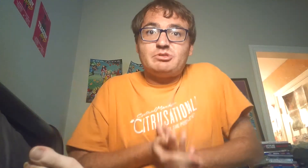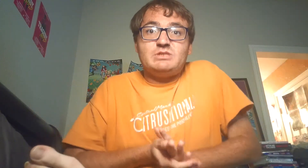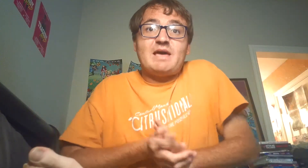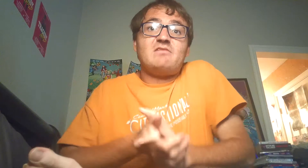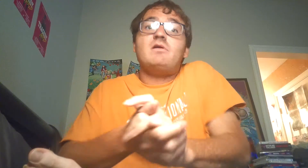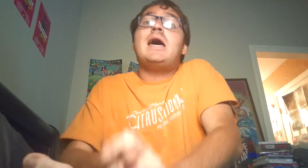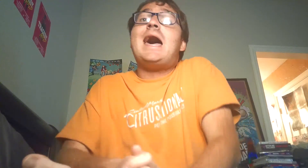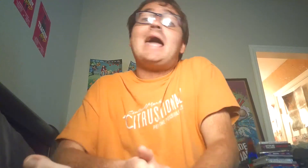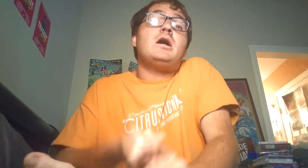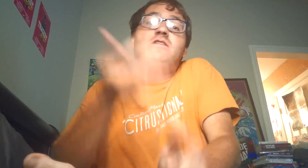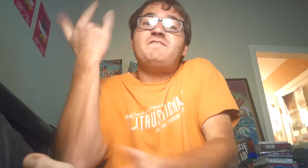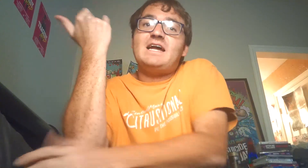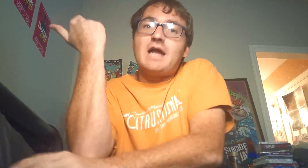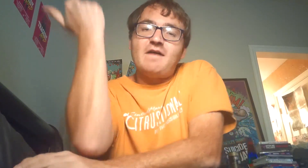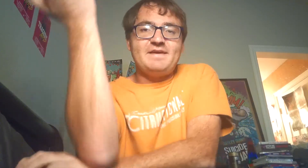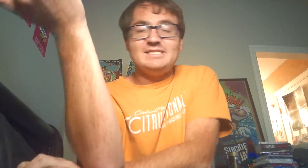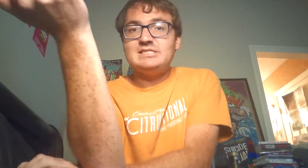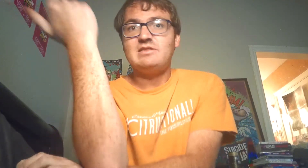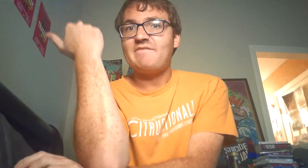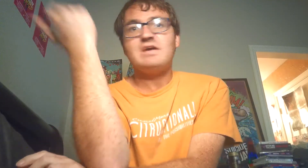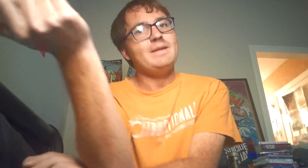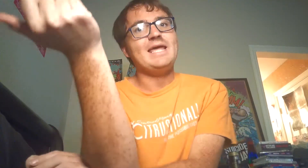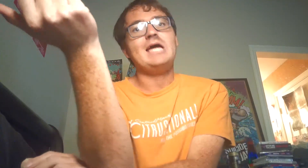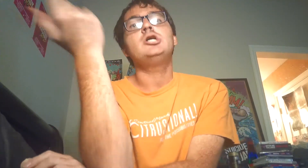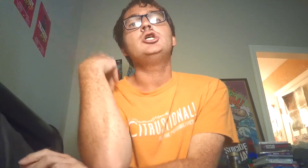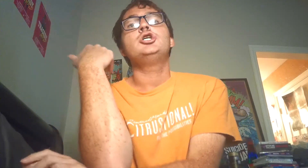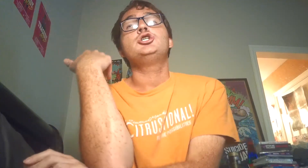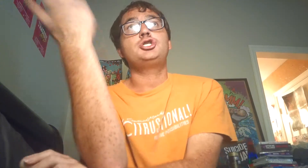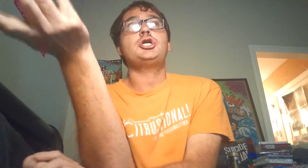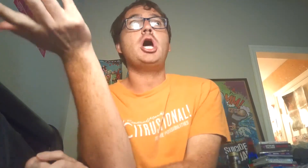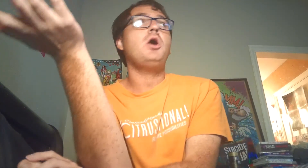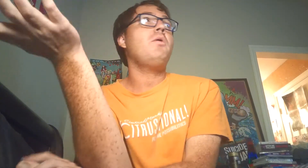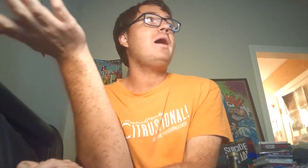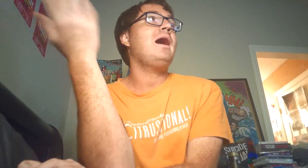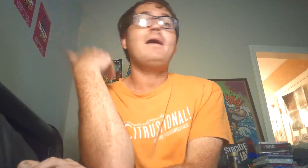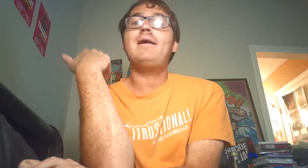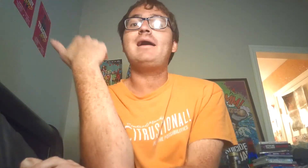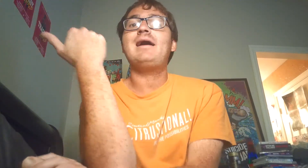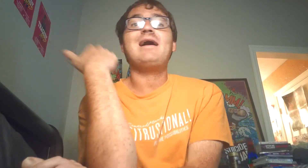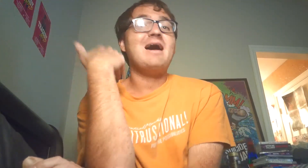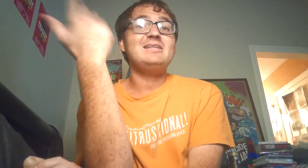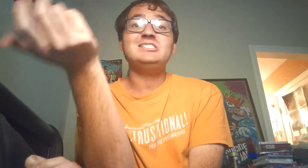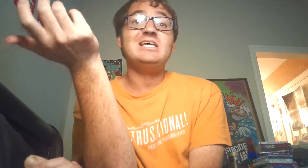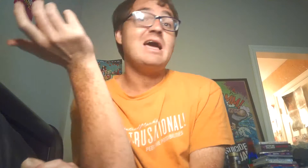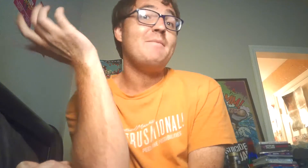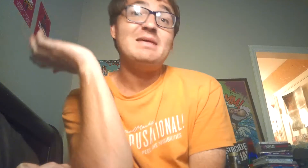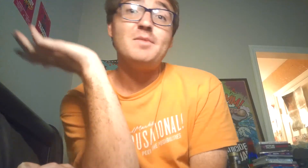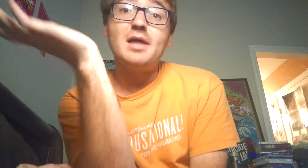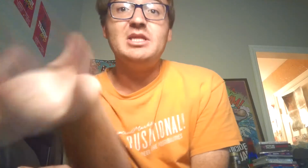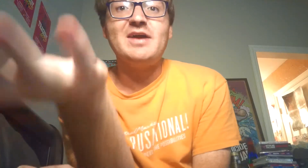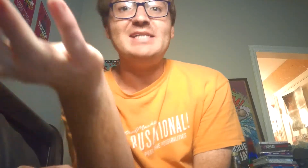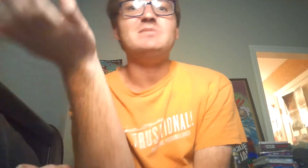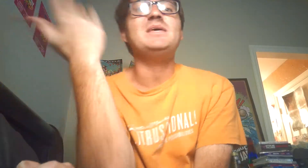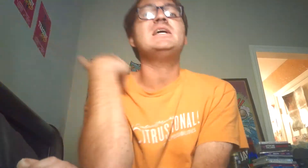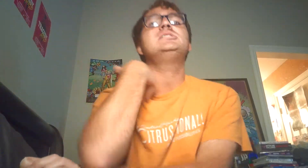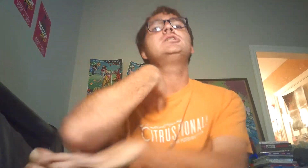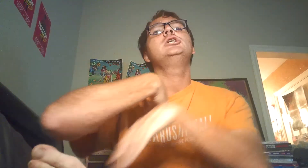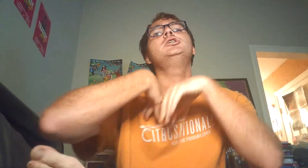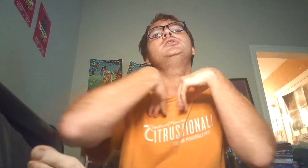back. I called the fucking office. They haven't come in yet. So, honestly, I'm gonna keep calling their asses because, so that